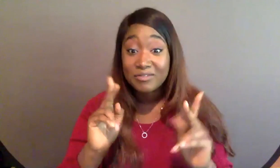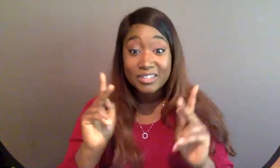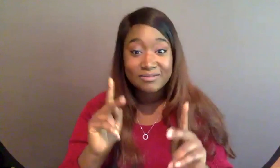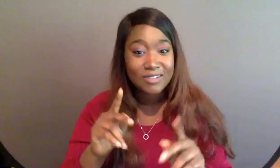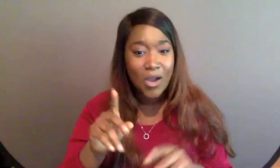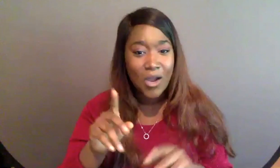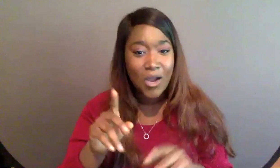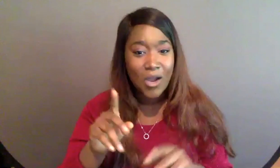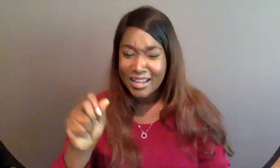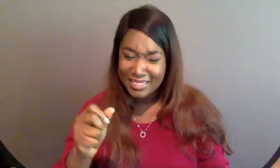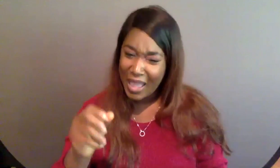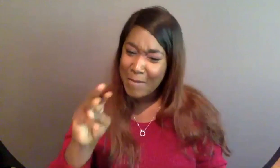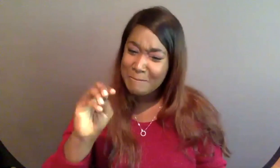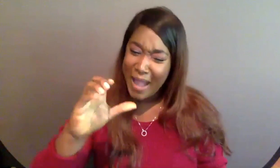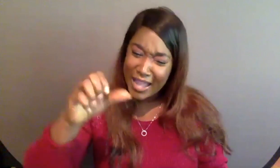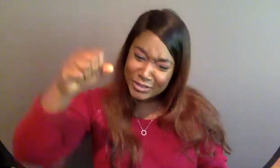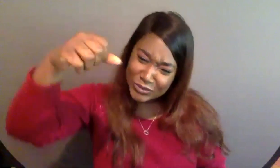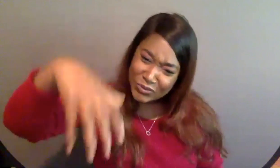at the end.